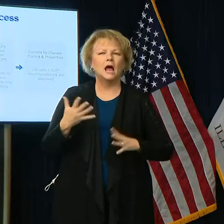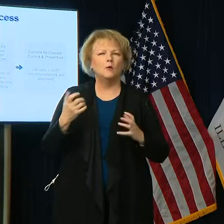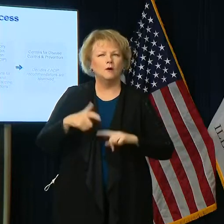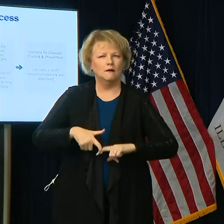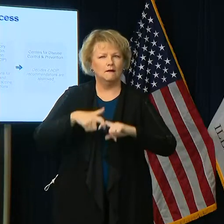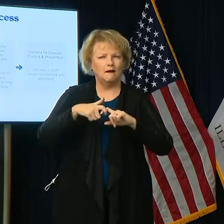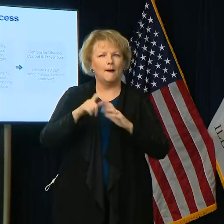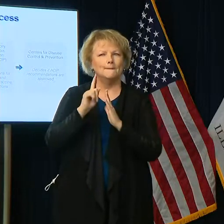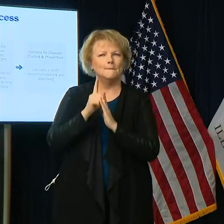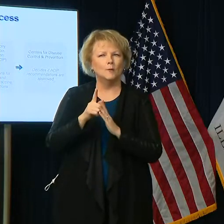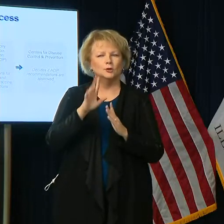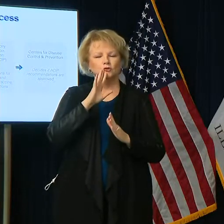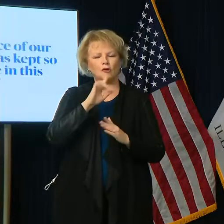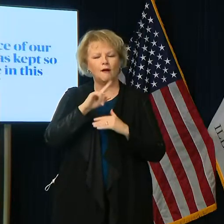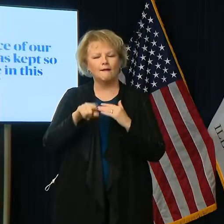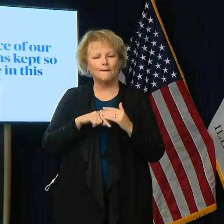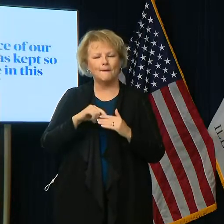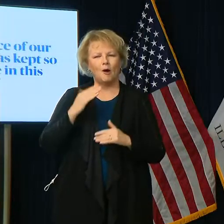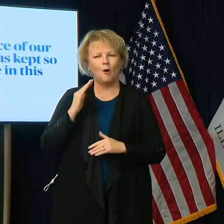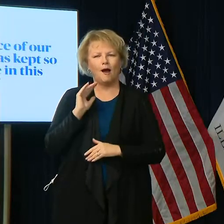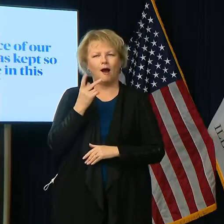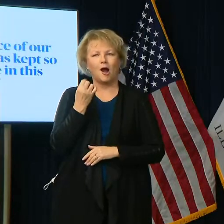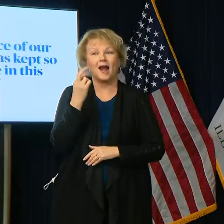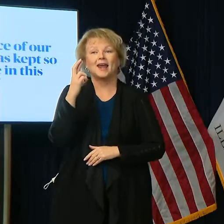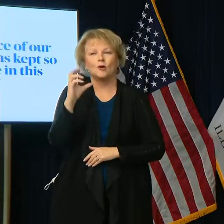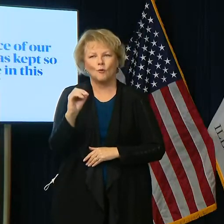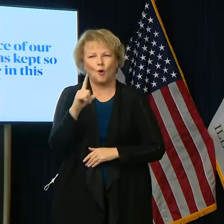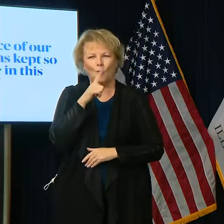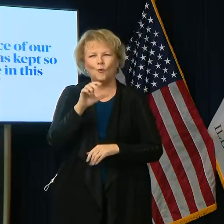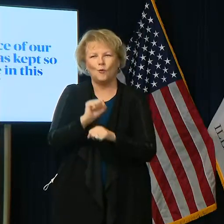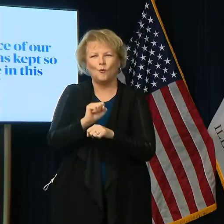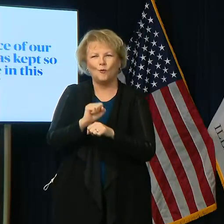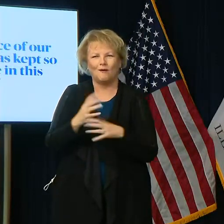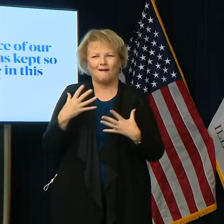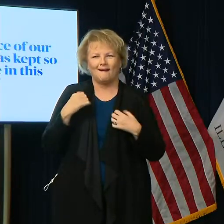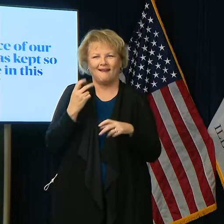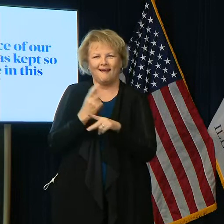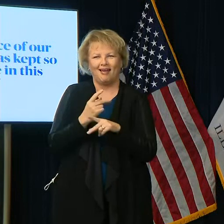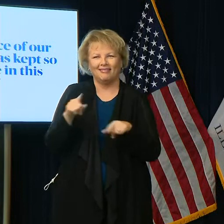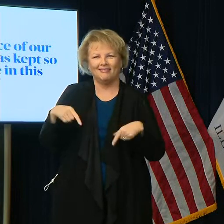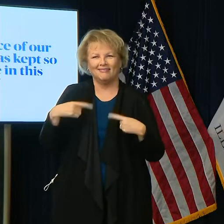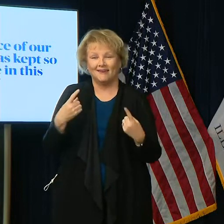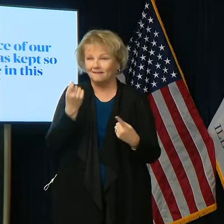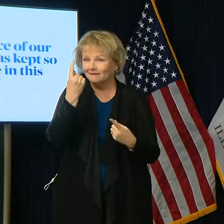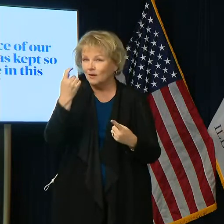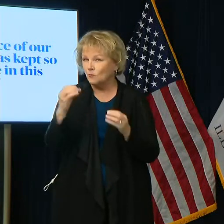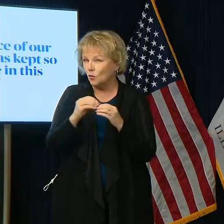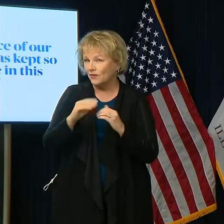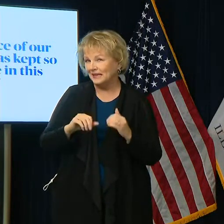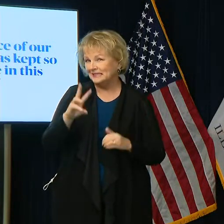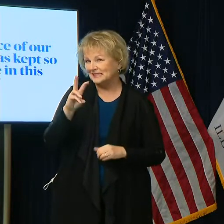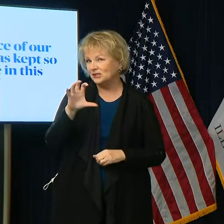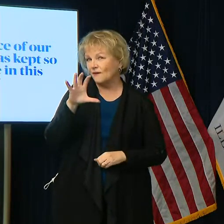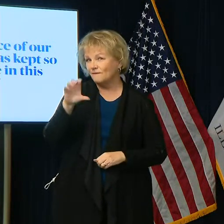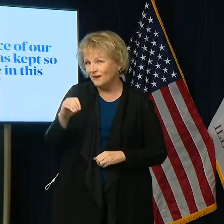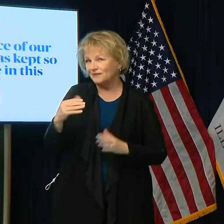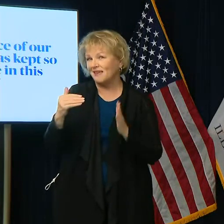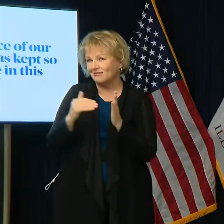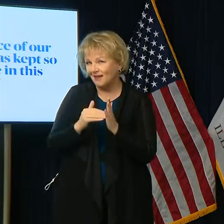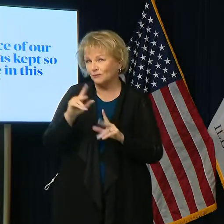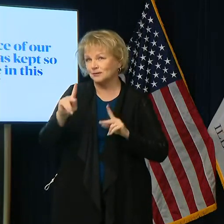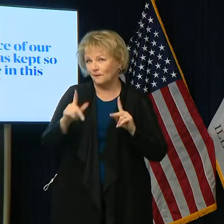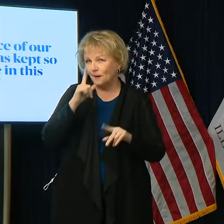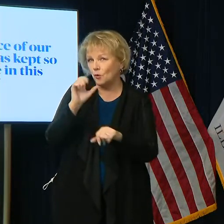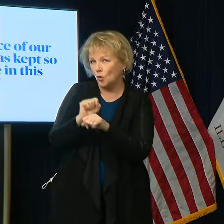of our incredible healthcare heroes across the state, more than 650,000 strong, because it's